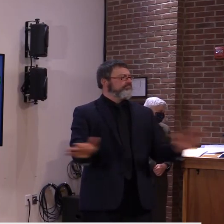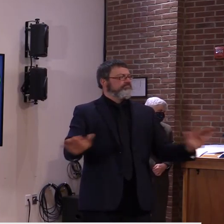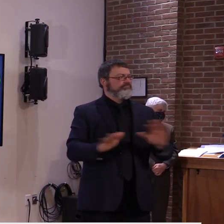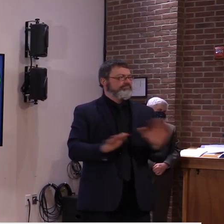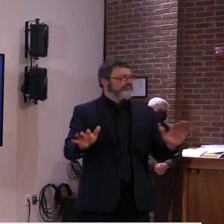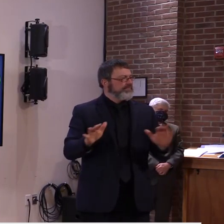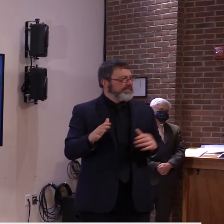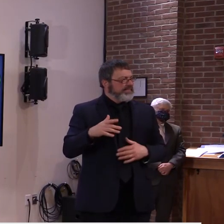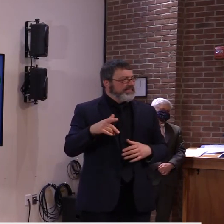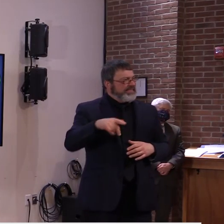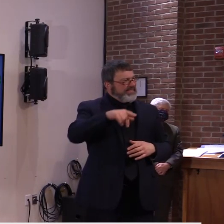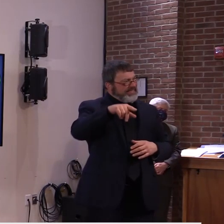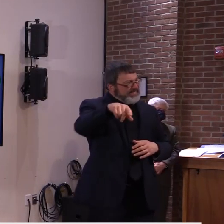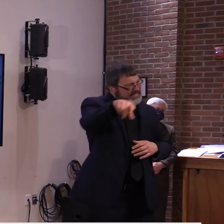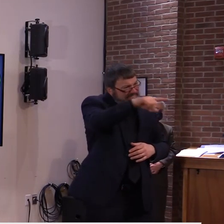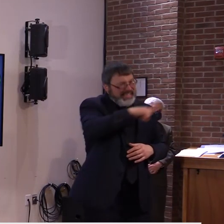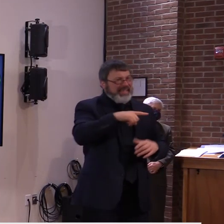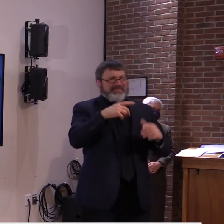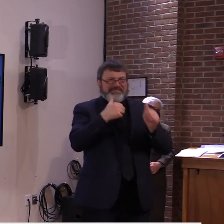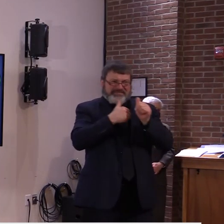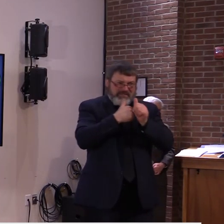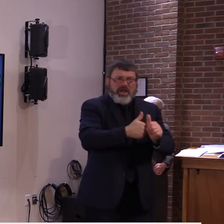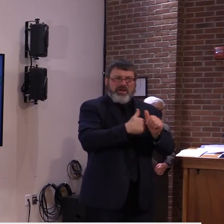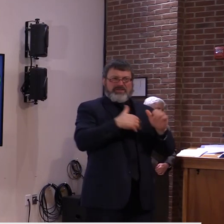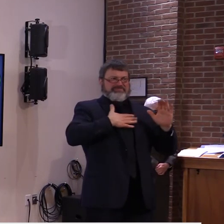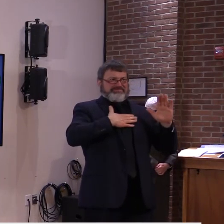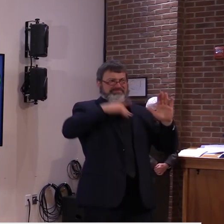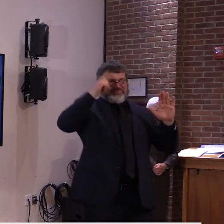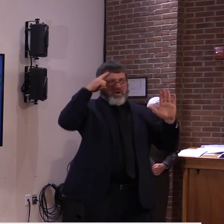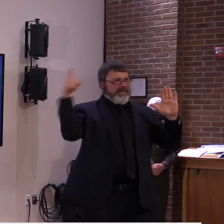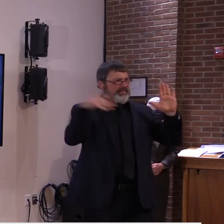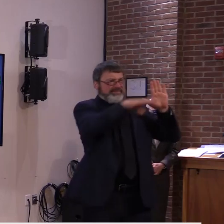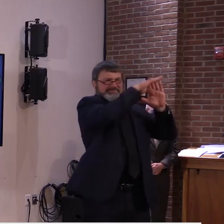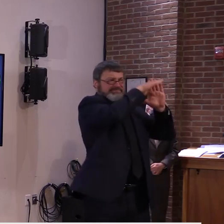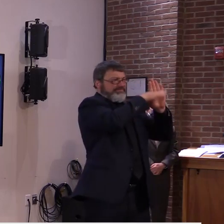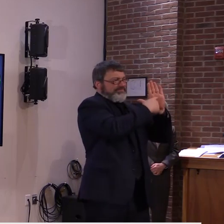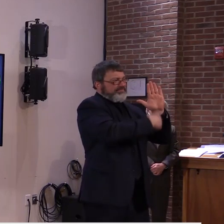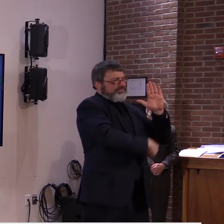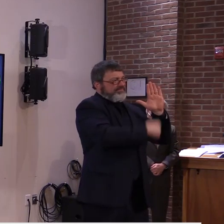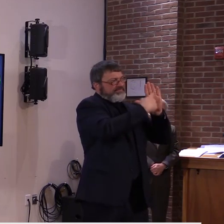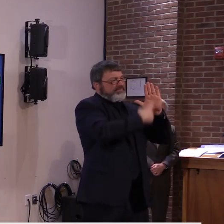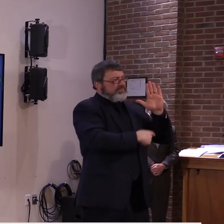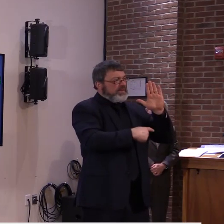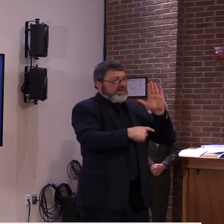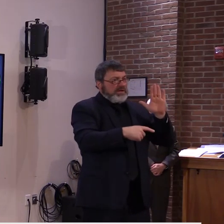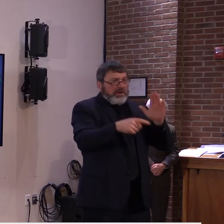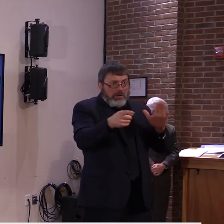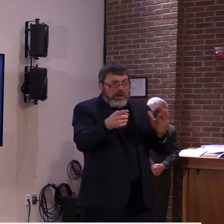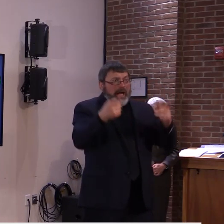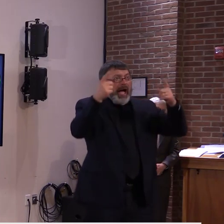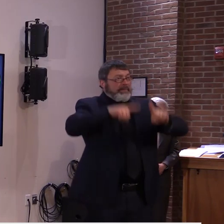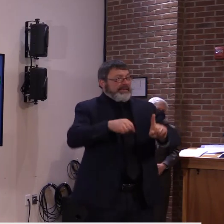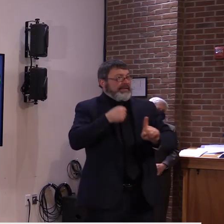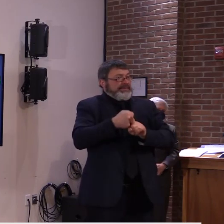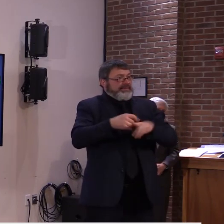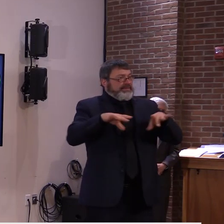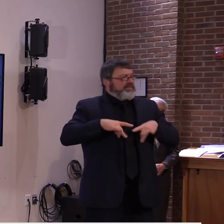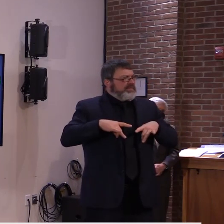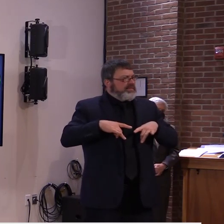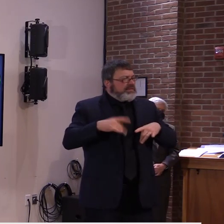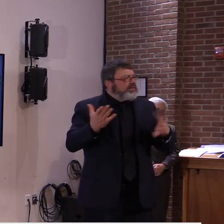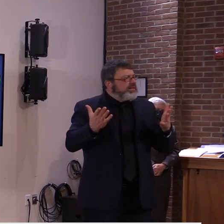current surge. But if you do attend a social gathering, or if you travel, we are not here to judge. What we